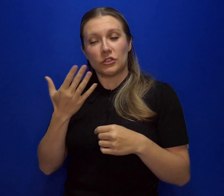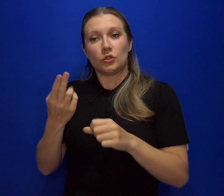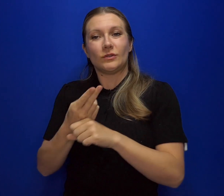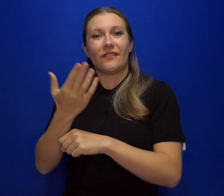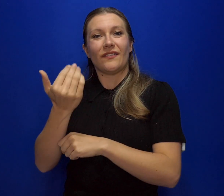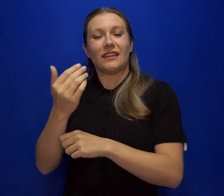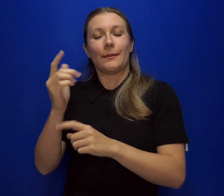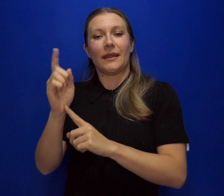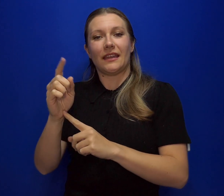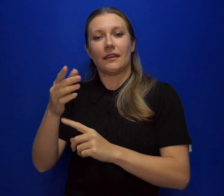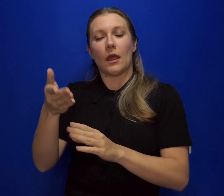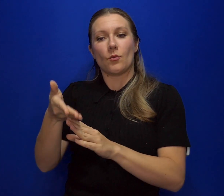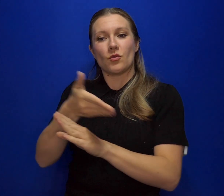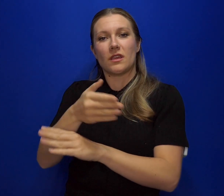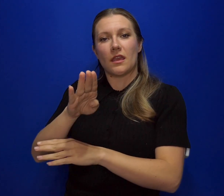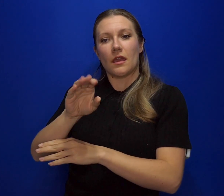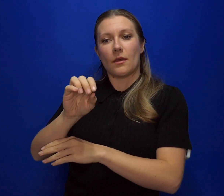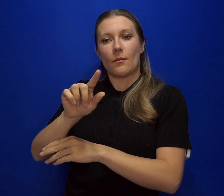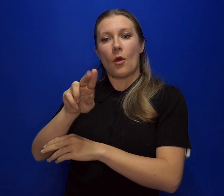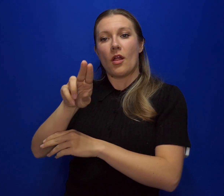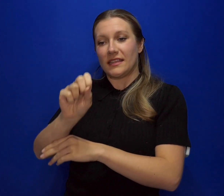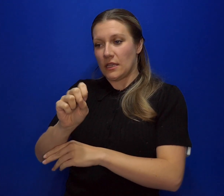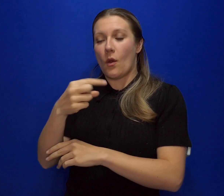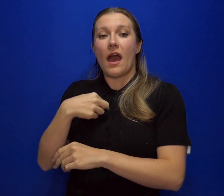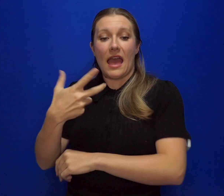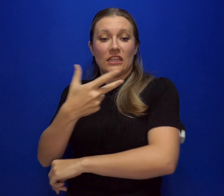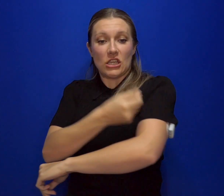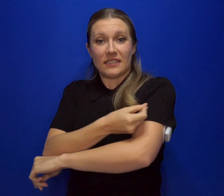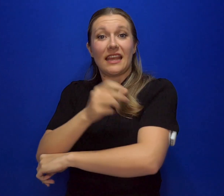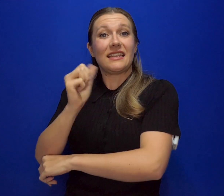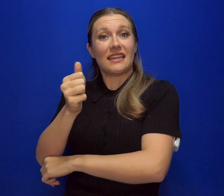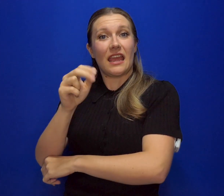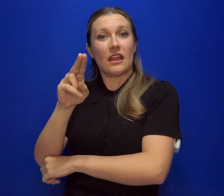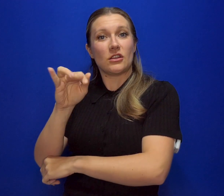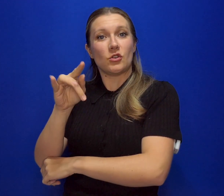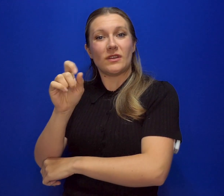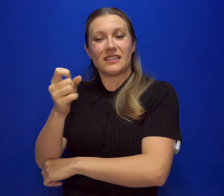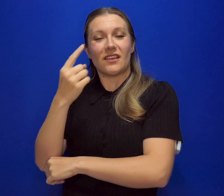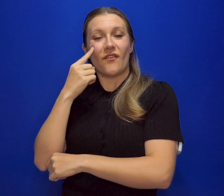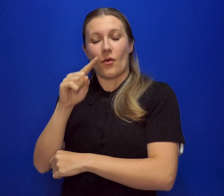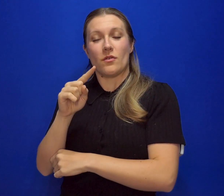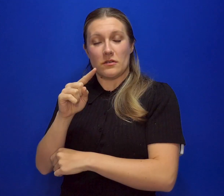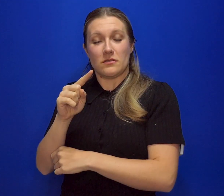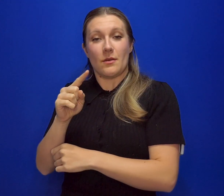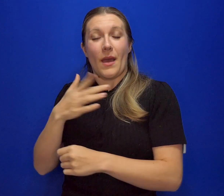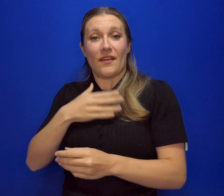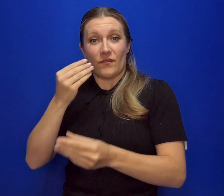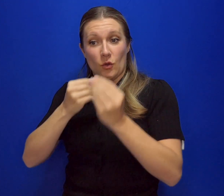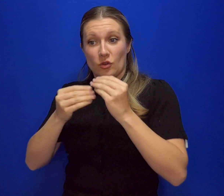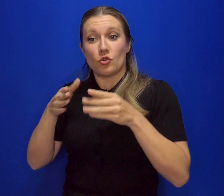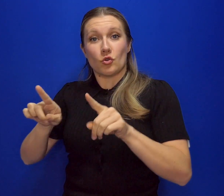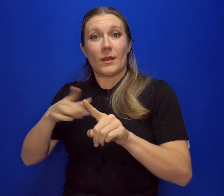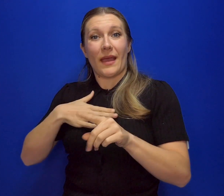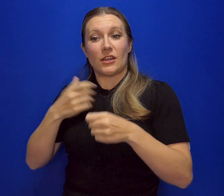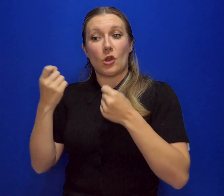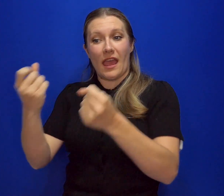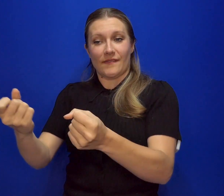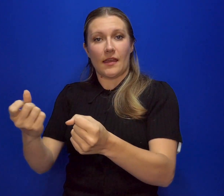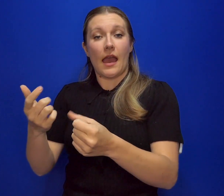pre-bolus. So I injected 10 units of Novolog on a 15-minute drive to get my food. I had a low on the